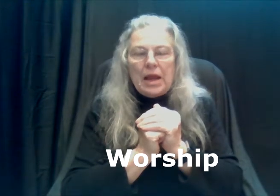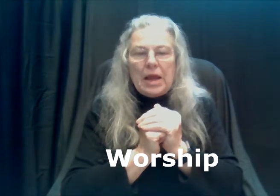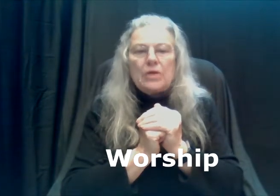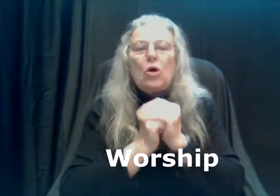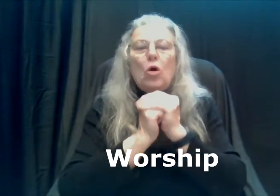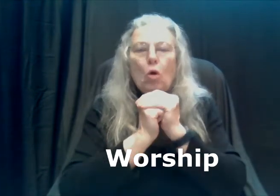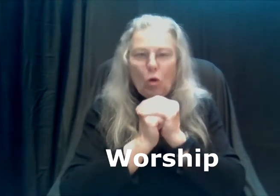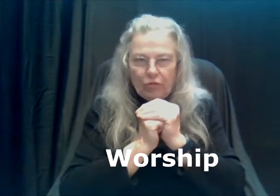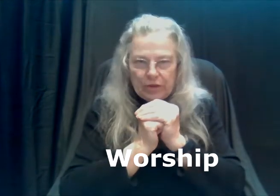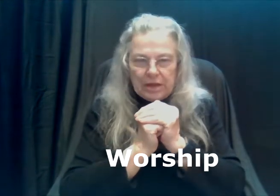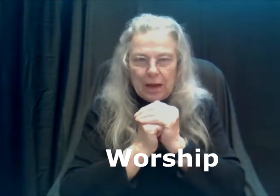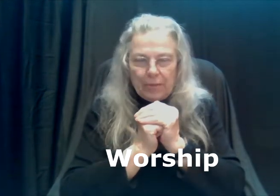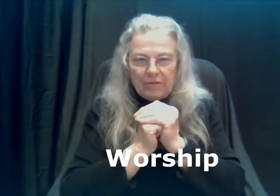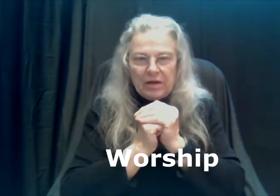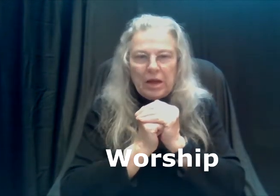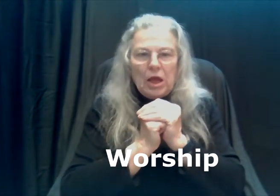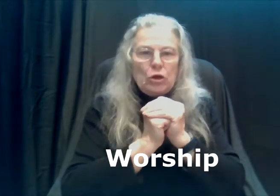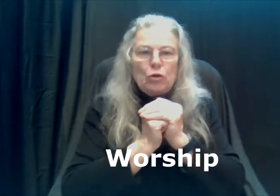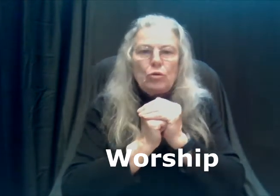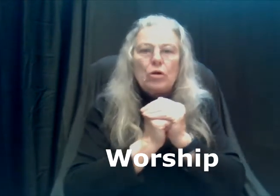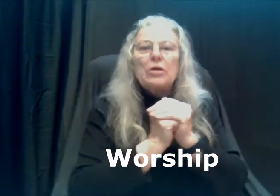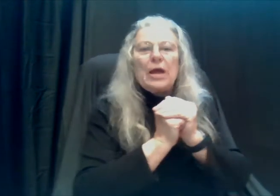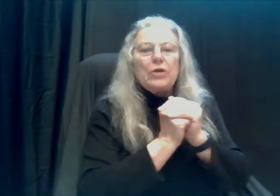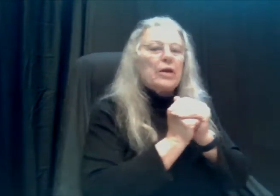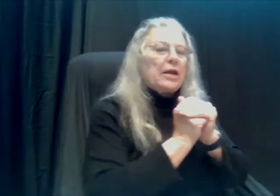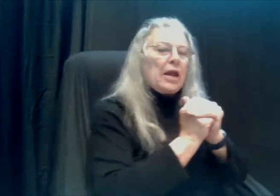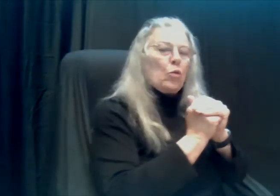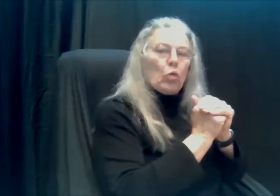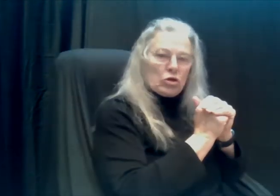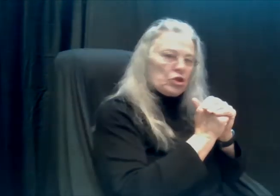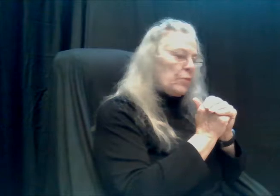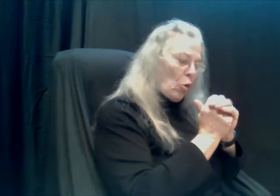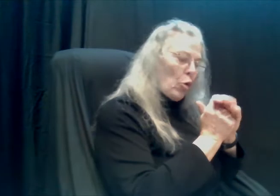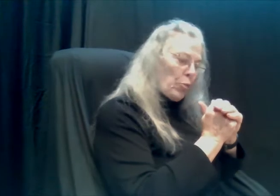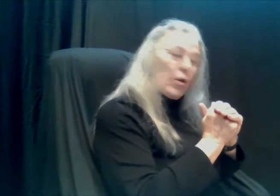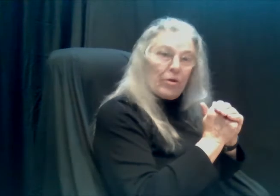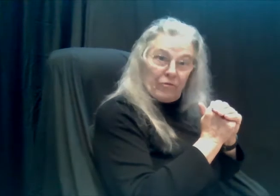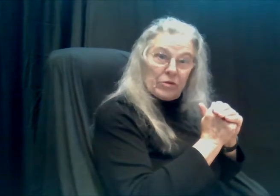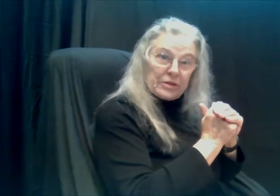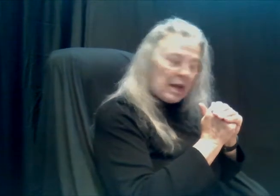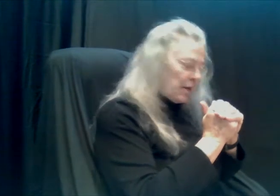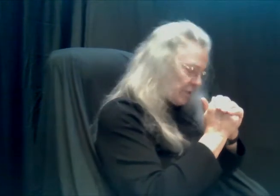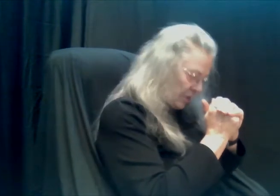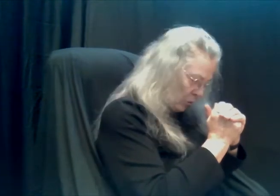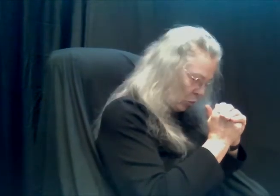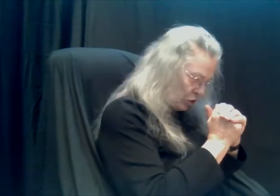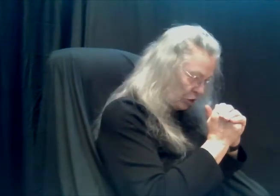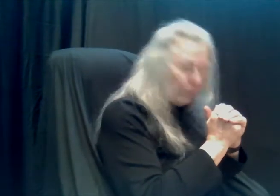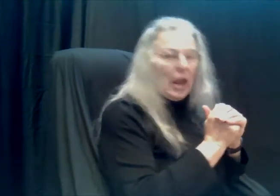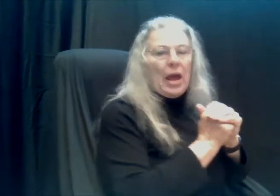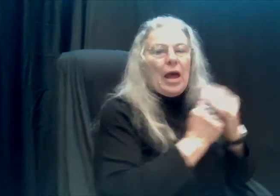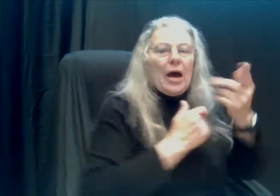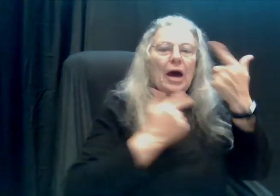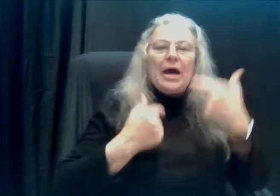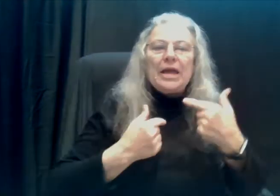hand over the top of it. You look like you're in a worship or prayerful stance. Worship. Again,